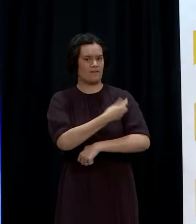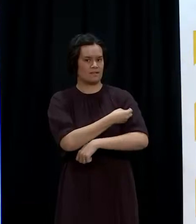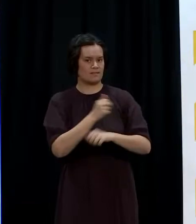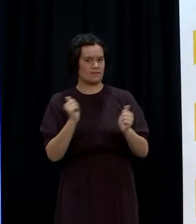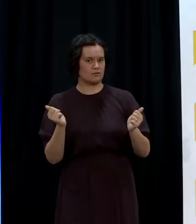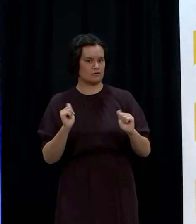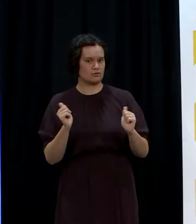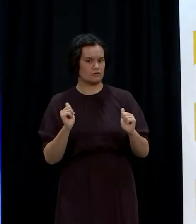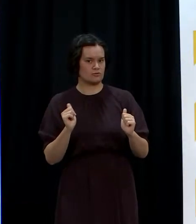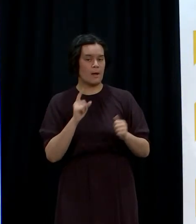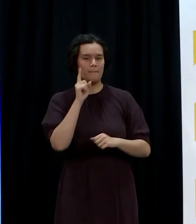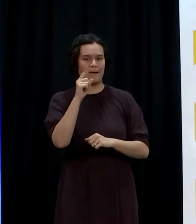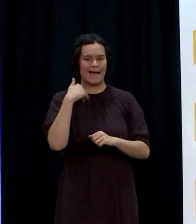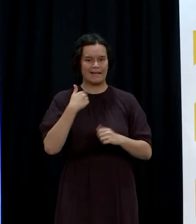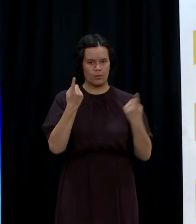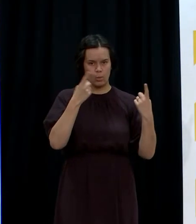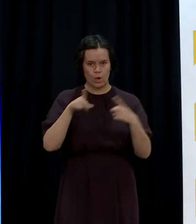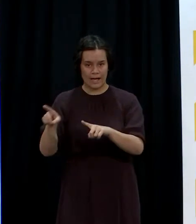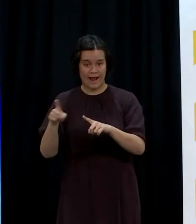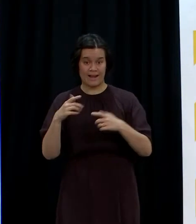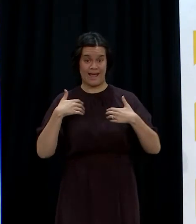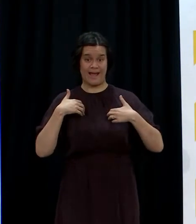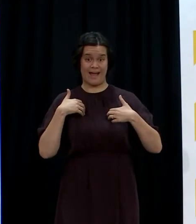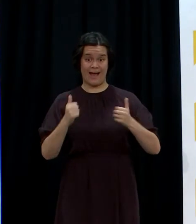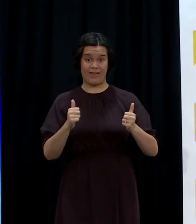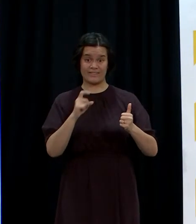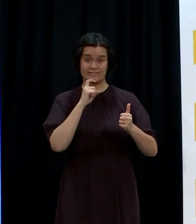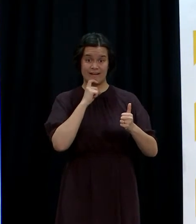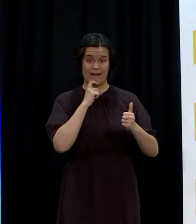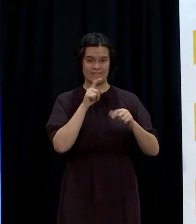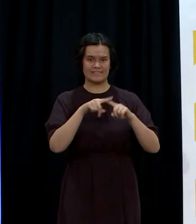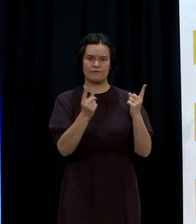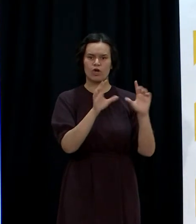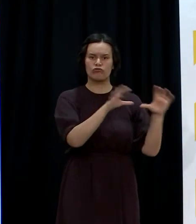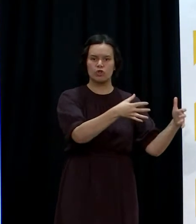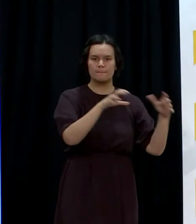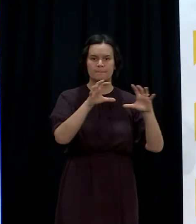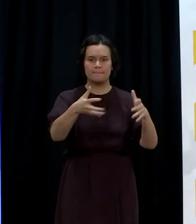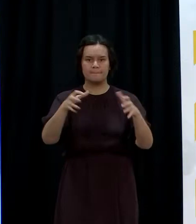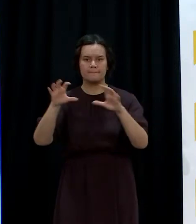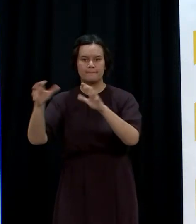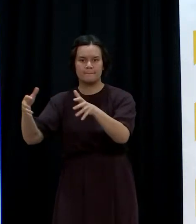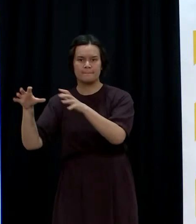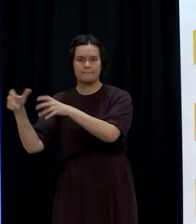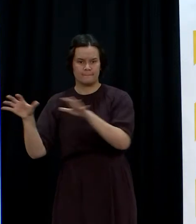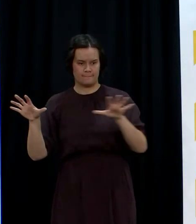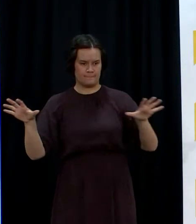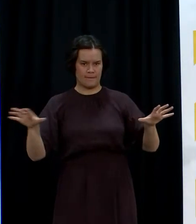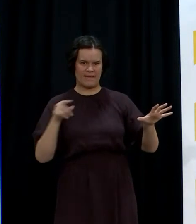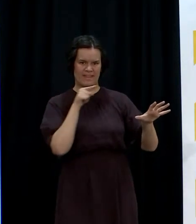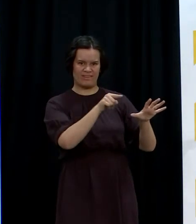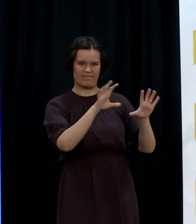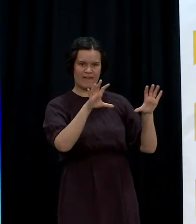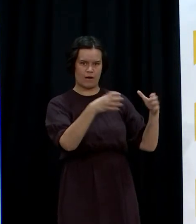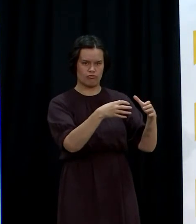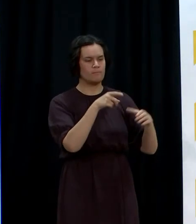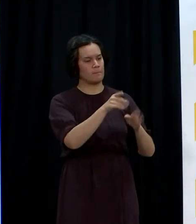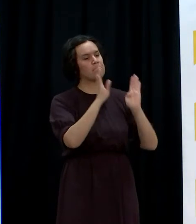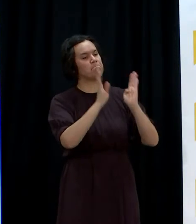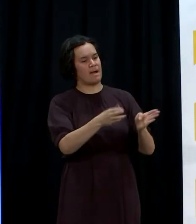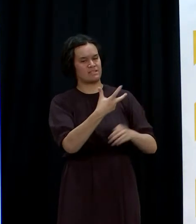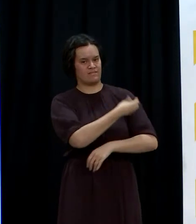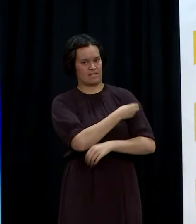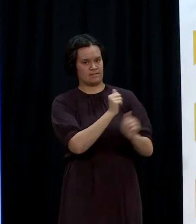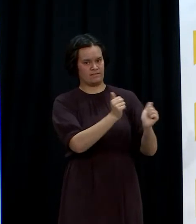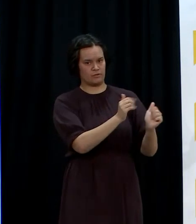about which members of the health workforce it might be. As part of our overall response, we might create an expectation of